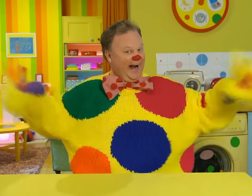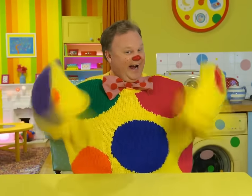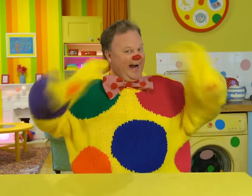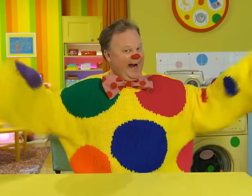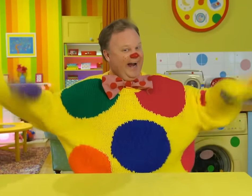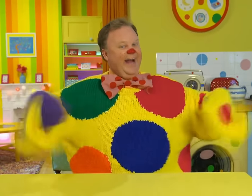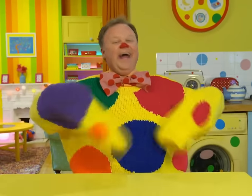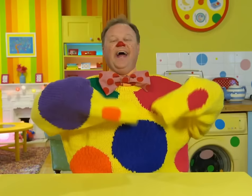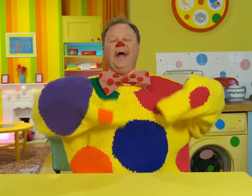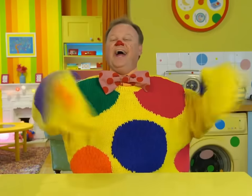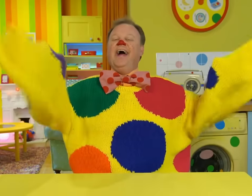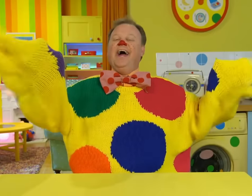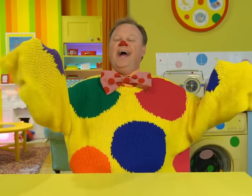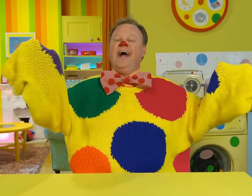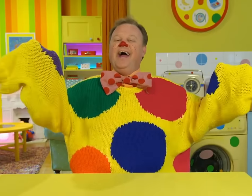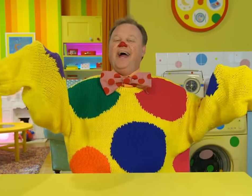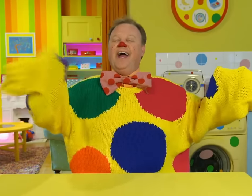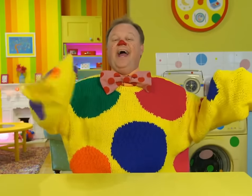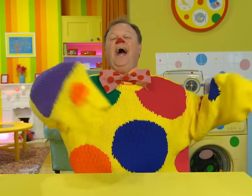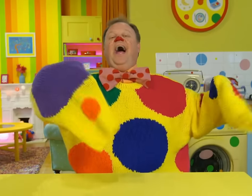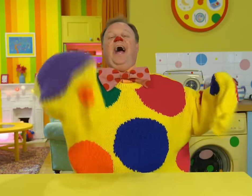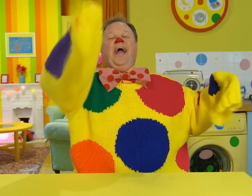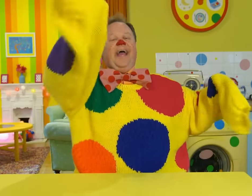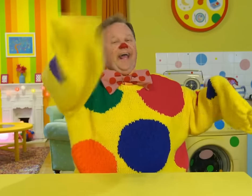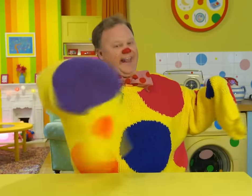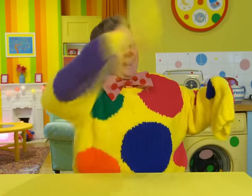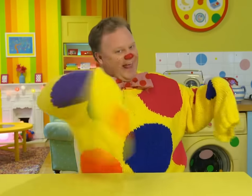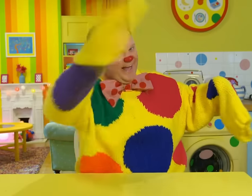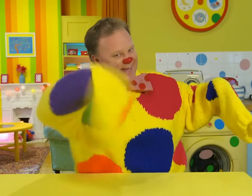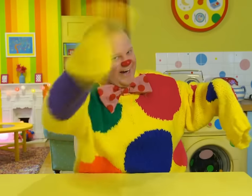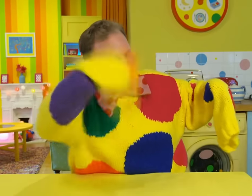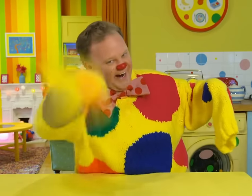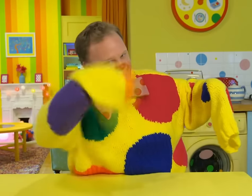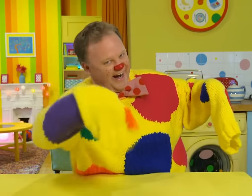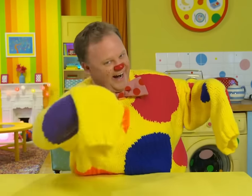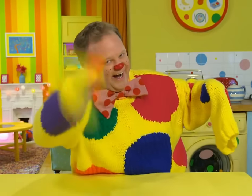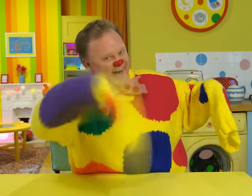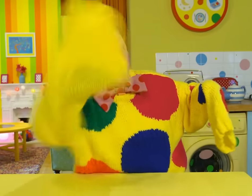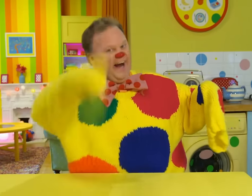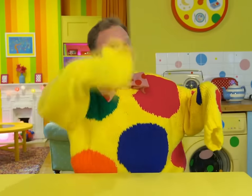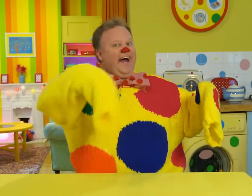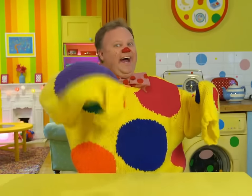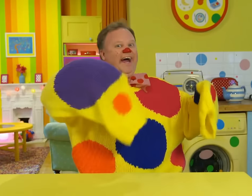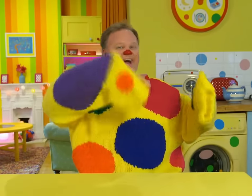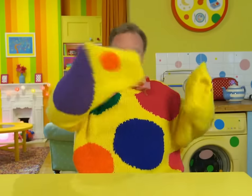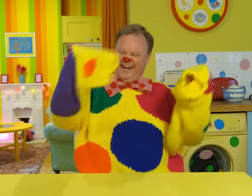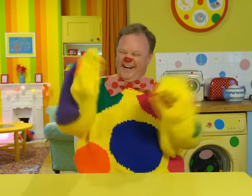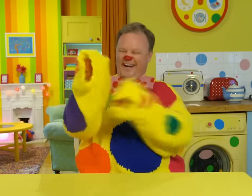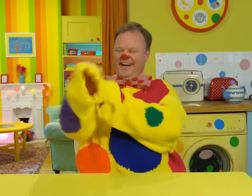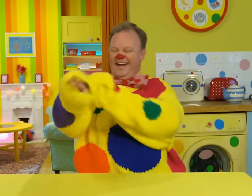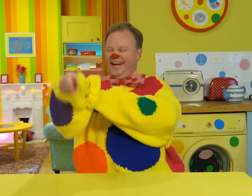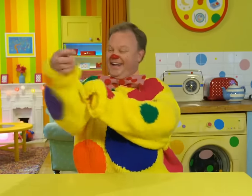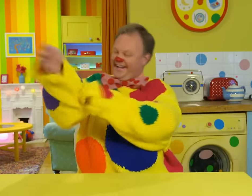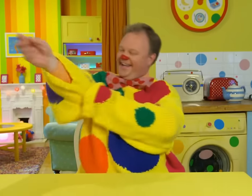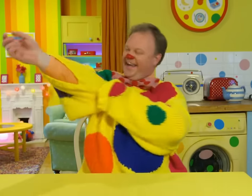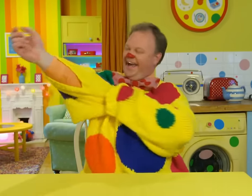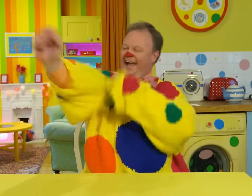Oh, well done, Mr. Tumble. Hey, thank you. It fits perfectly.